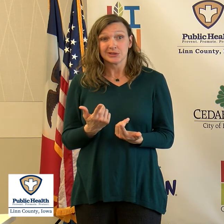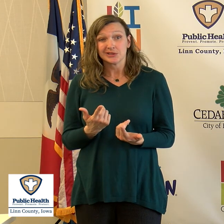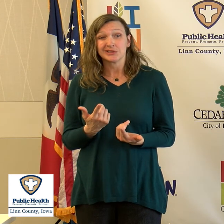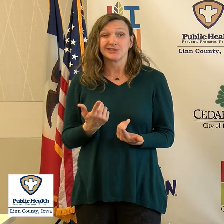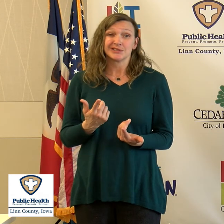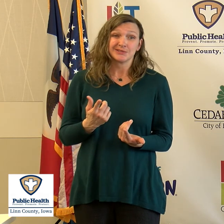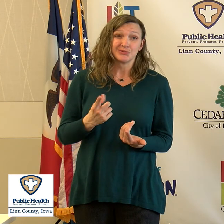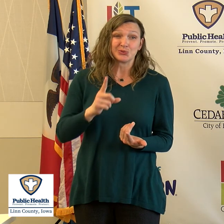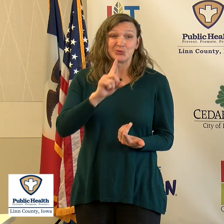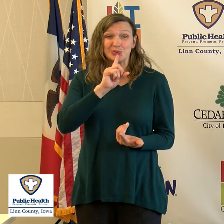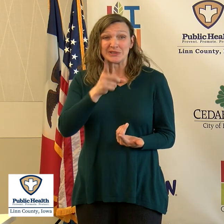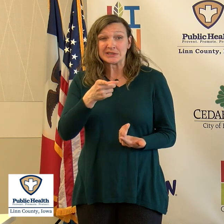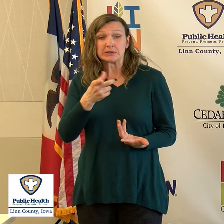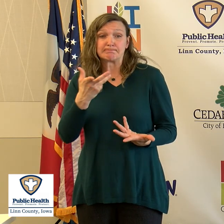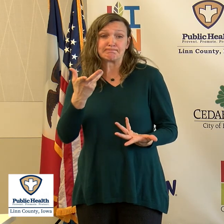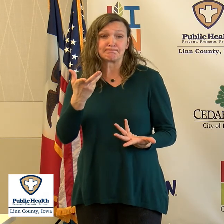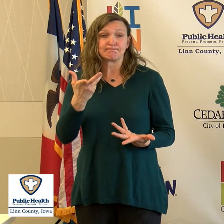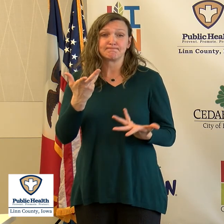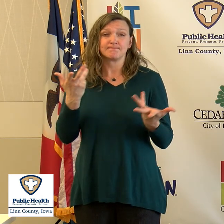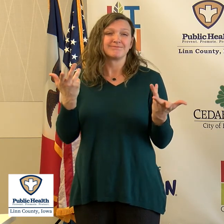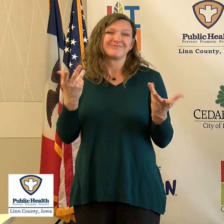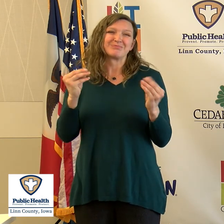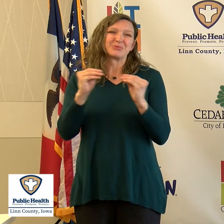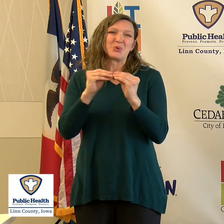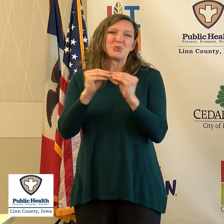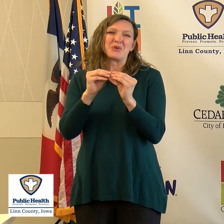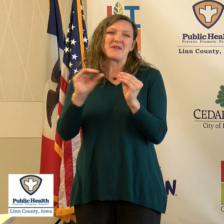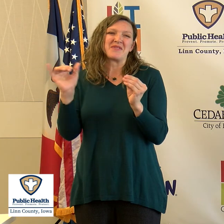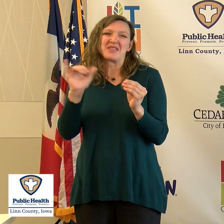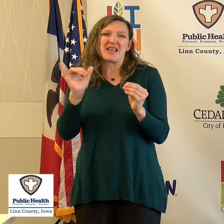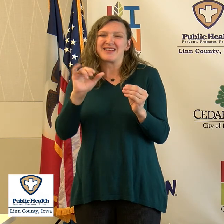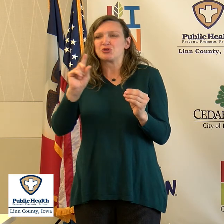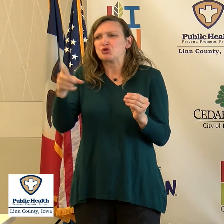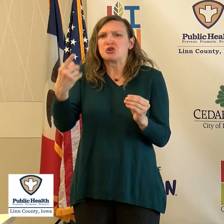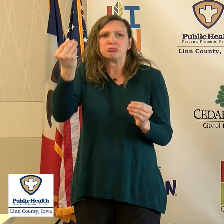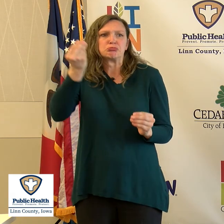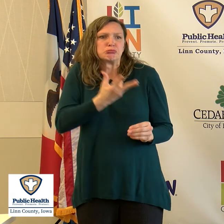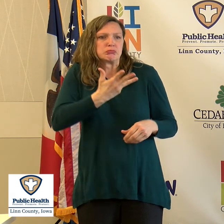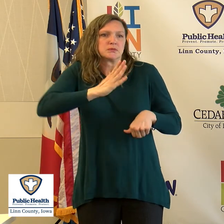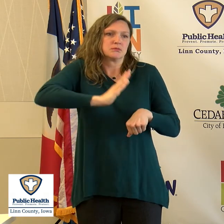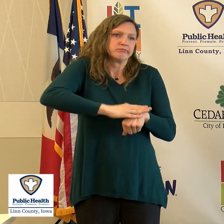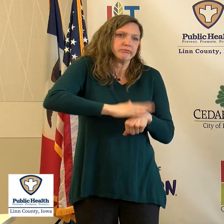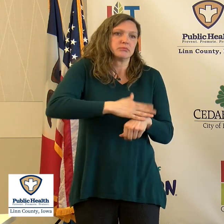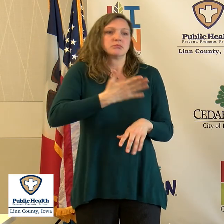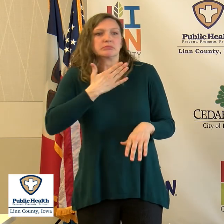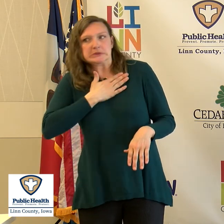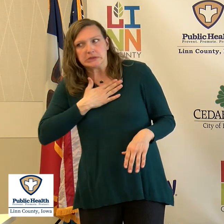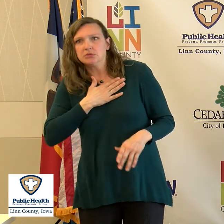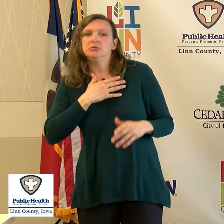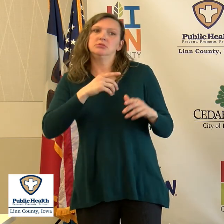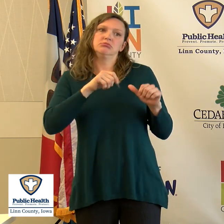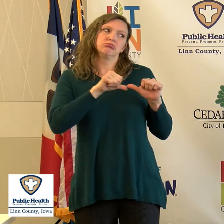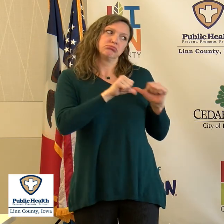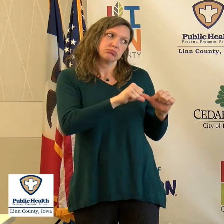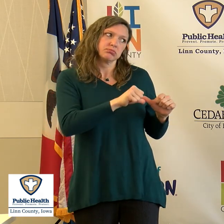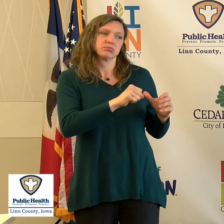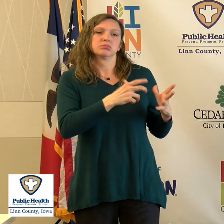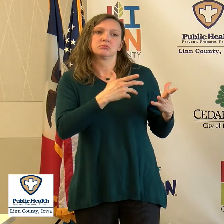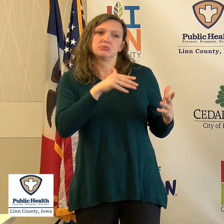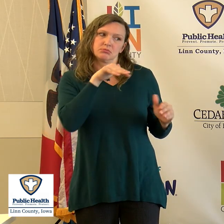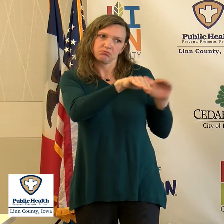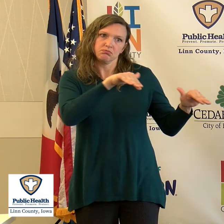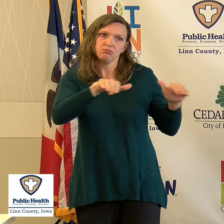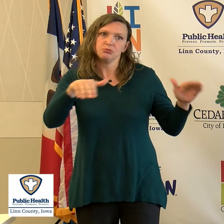response is going to continue to, again, warn, notify, and ask for voluntary compliance. However, we